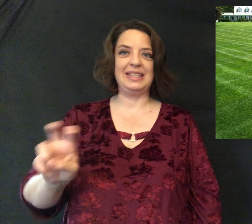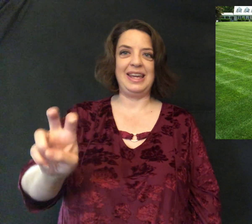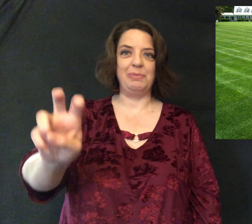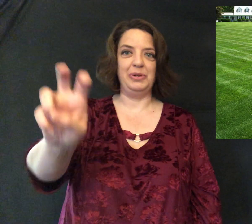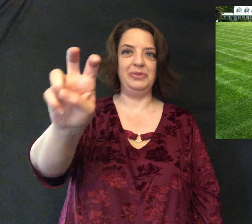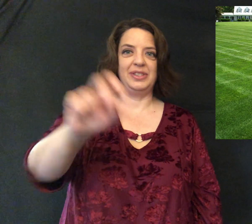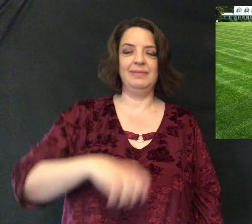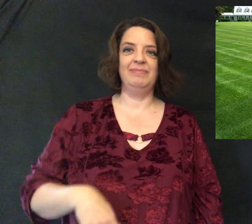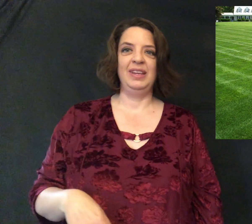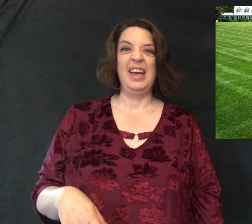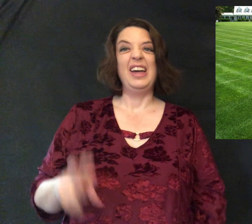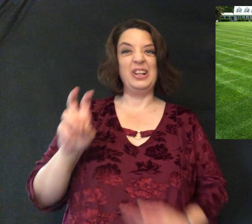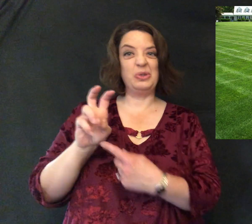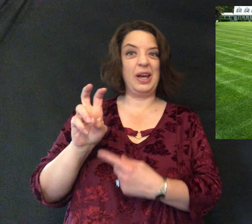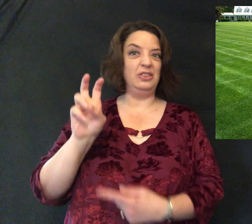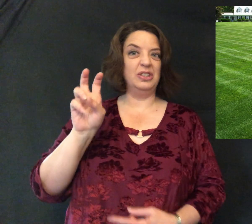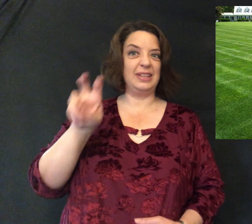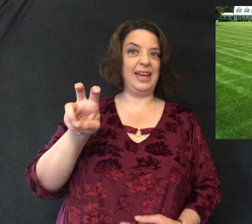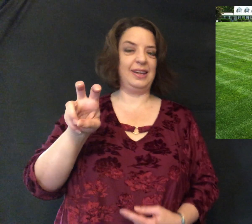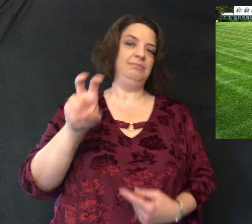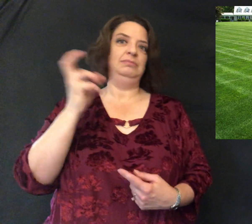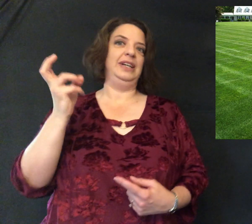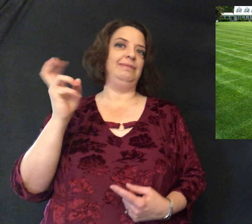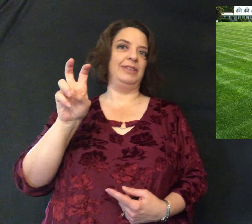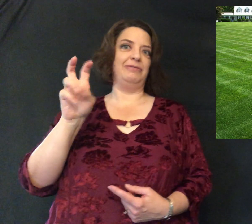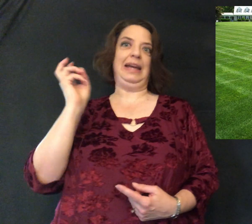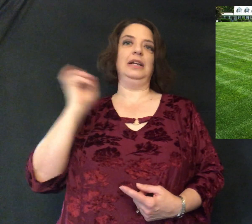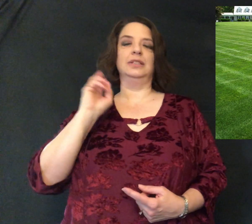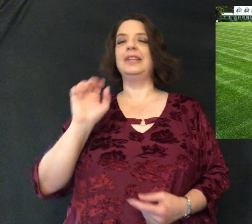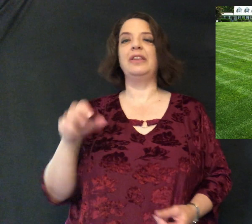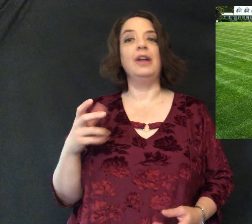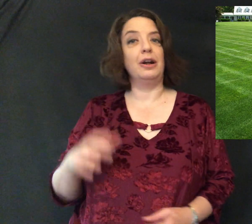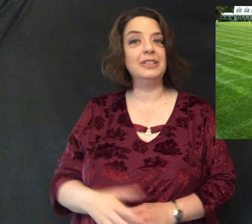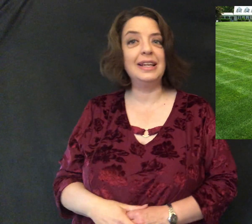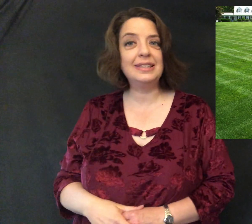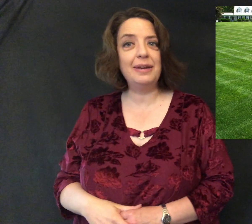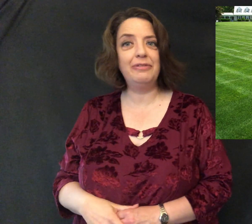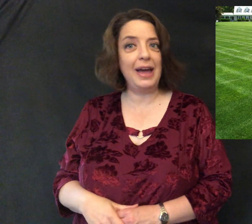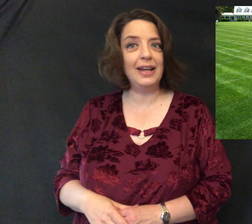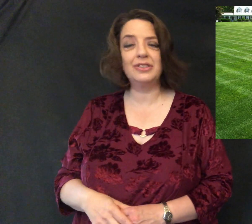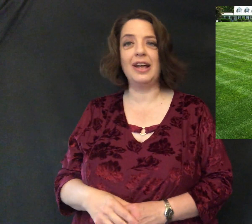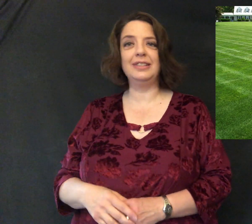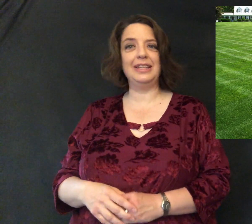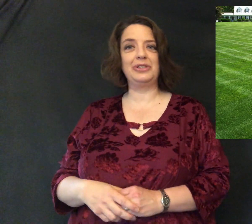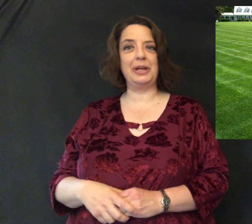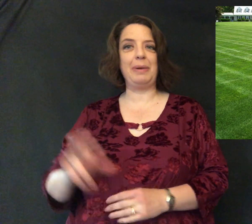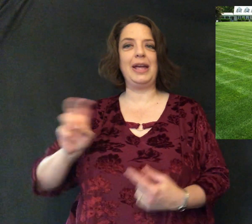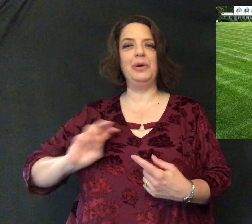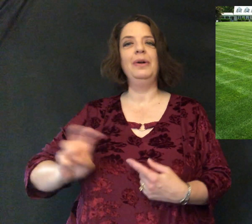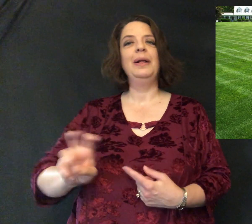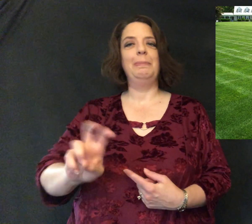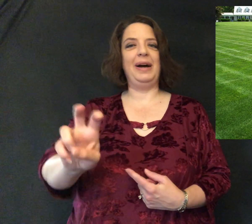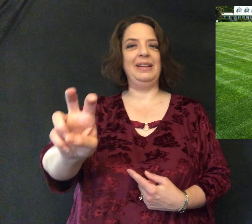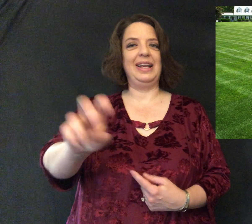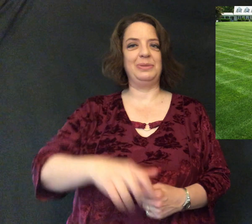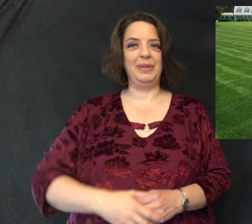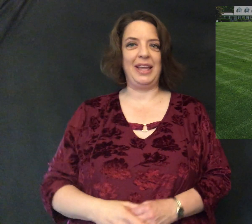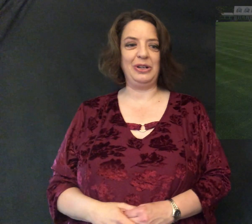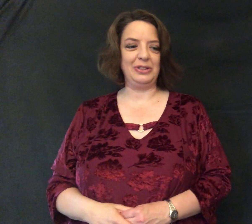snake moves. It also kind of looks like, right, their fangs. Not all snakes have fangs, not all snakes are going to bite you, but that's what that looks